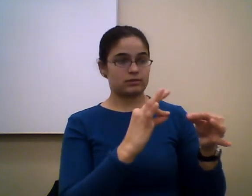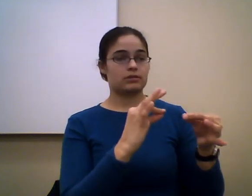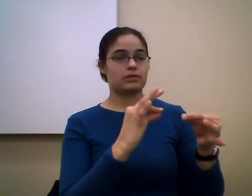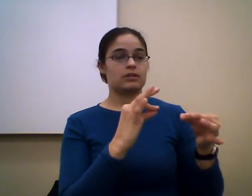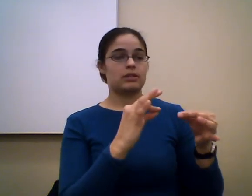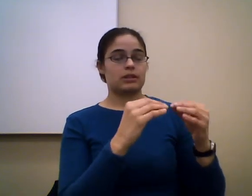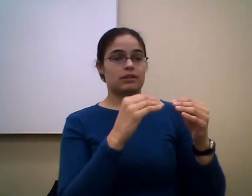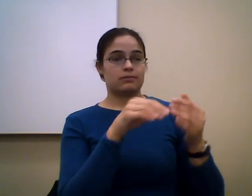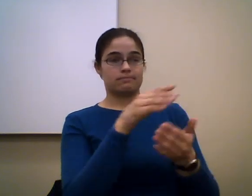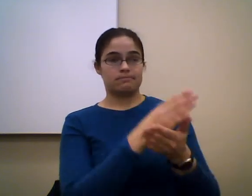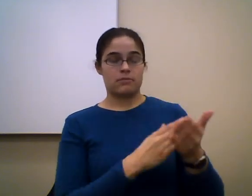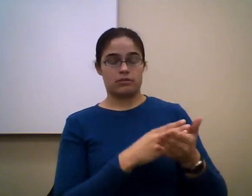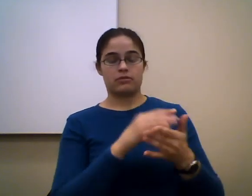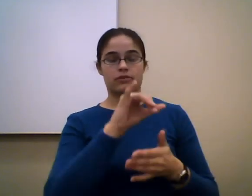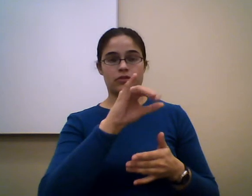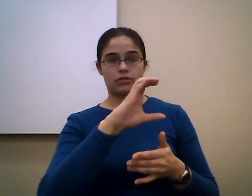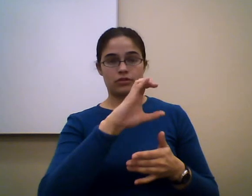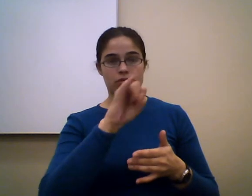He will remain in custody of the Department of